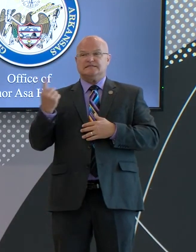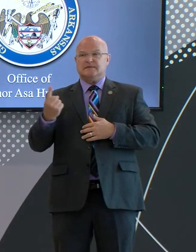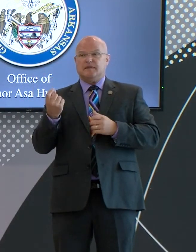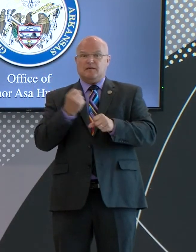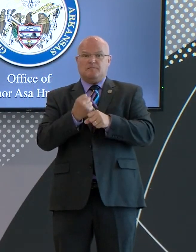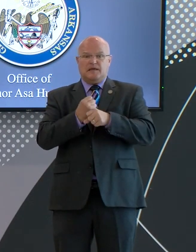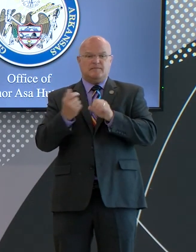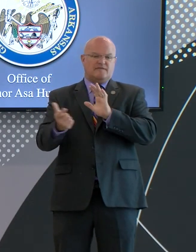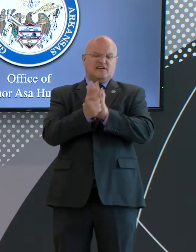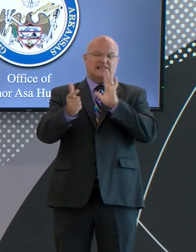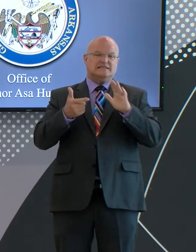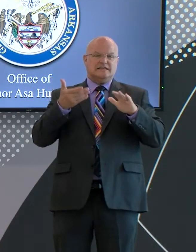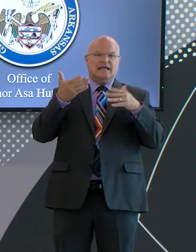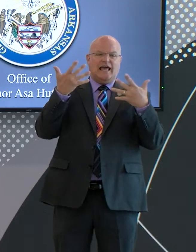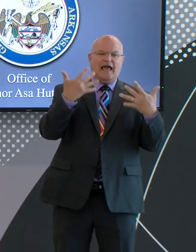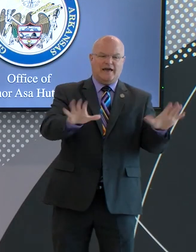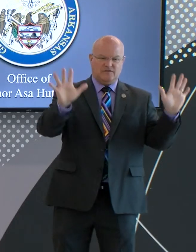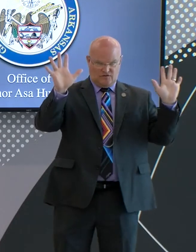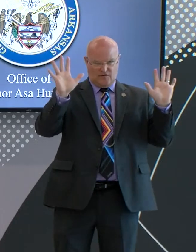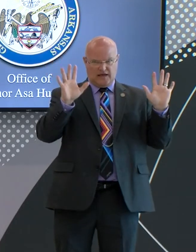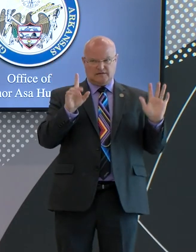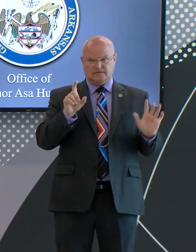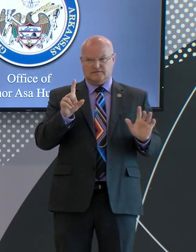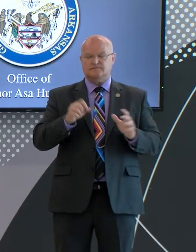may have been a violation after the fact?